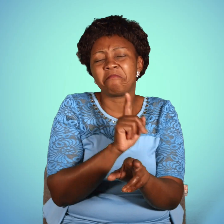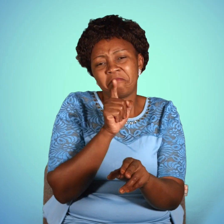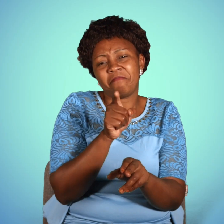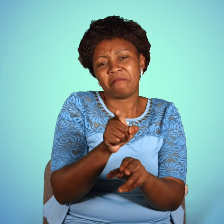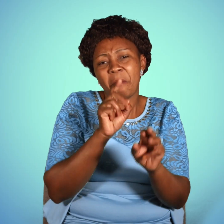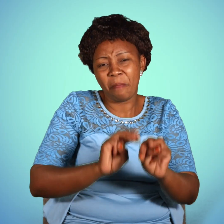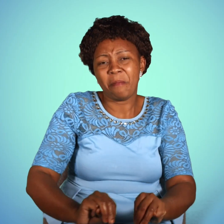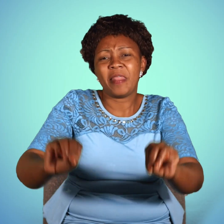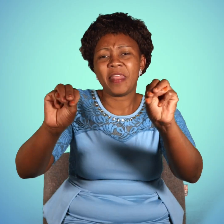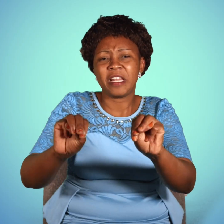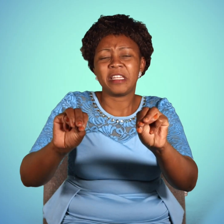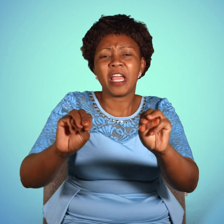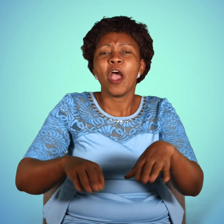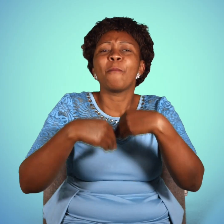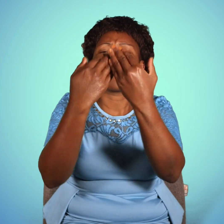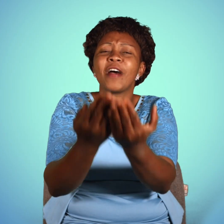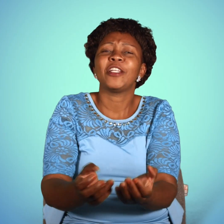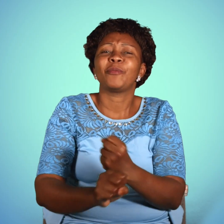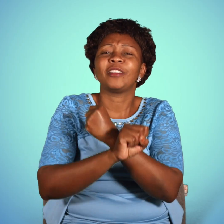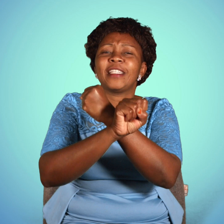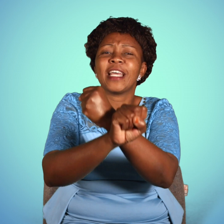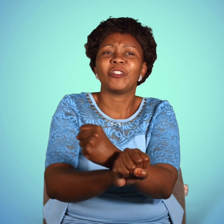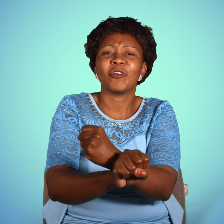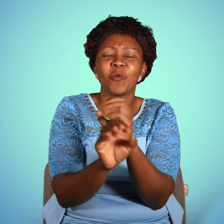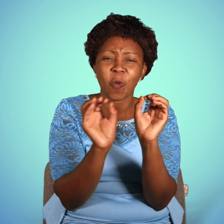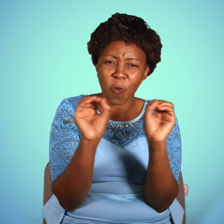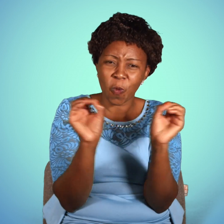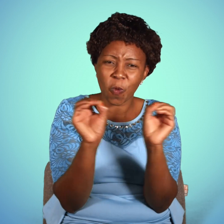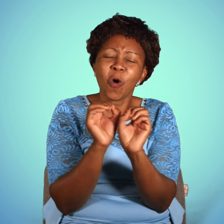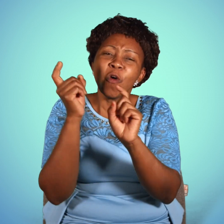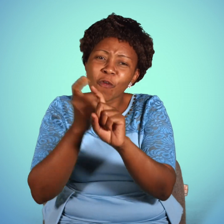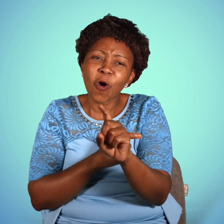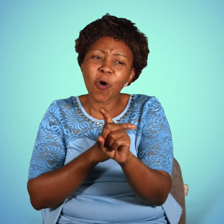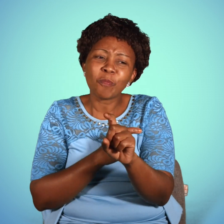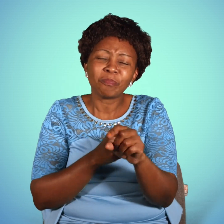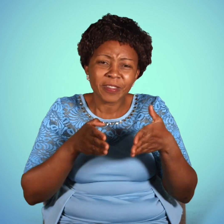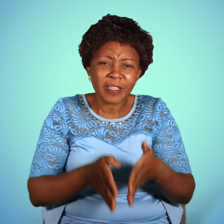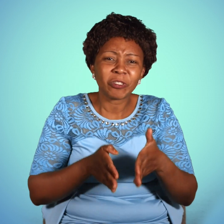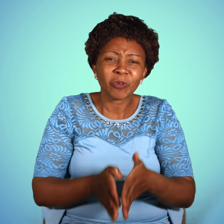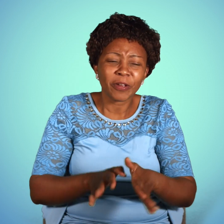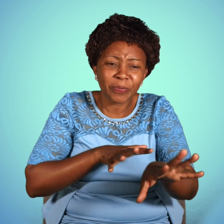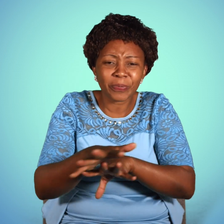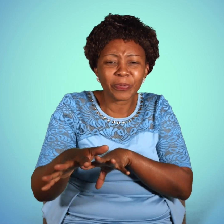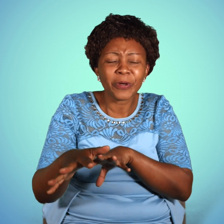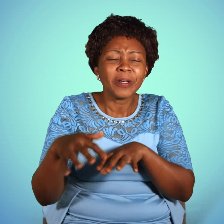This method does not provide protection from sexually transmitted diseases such as